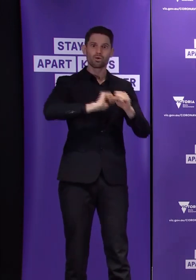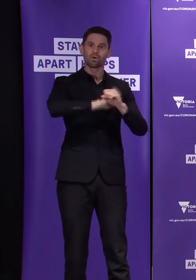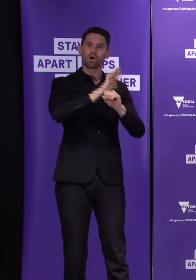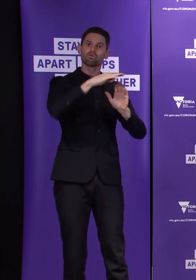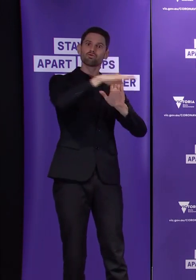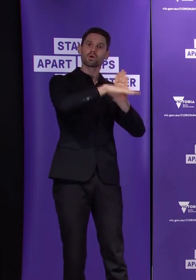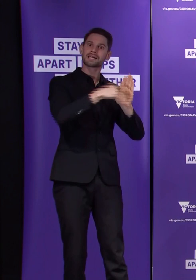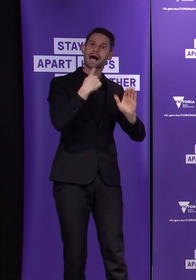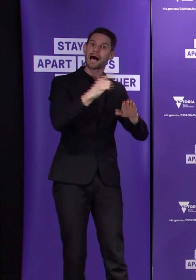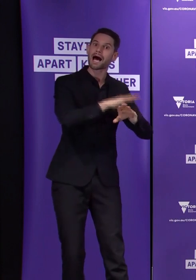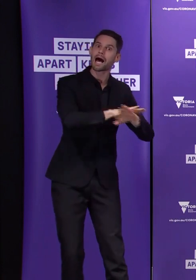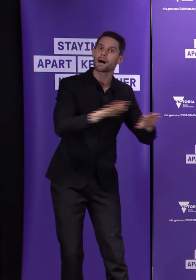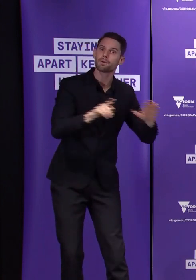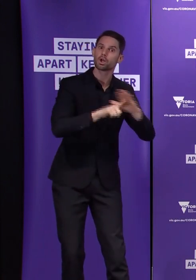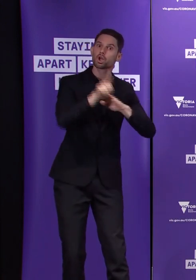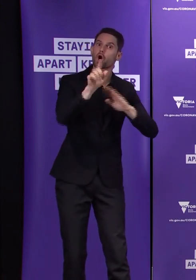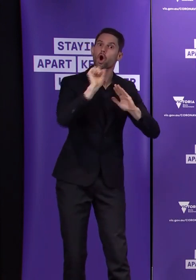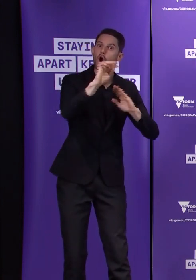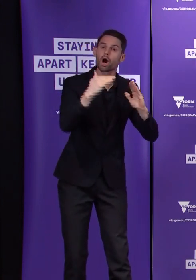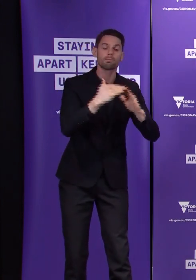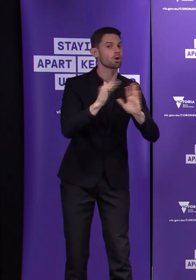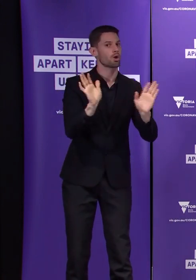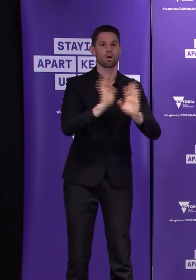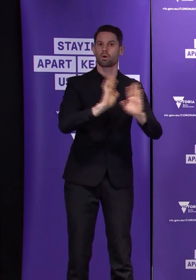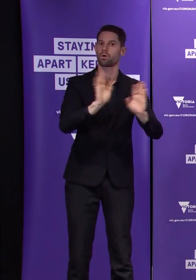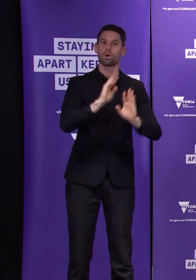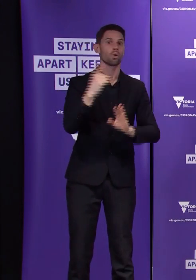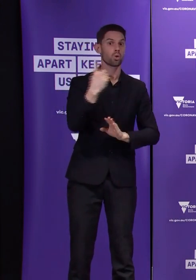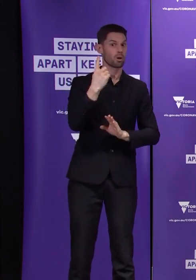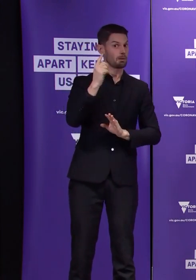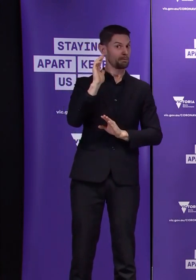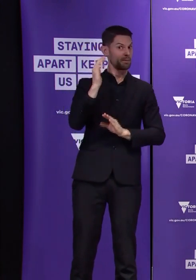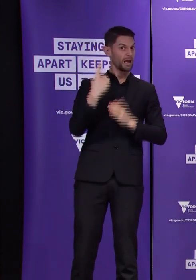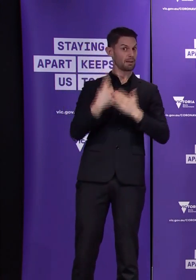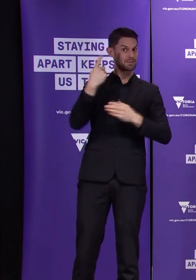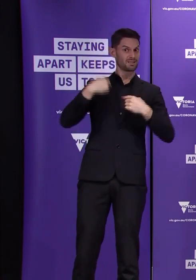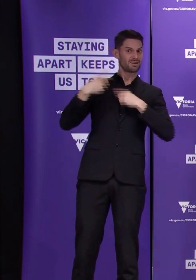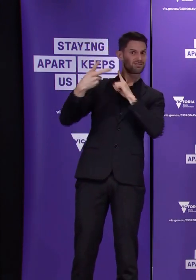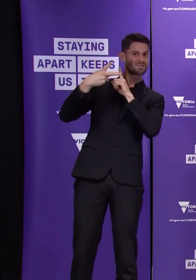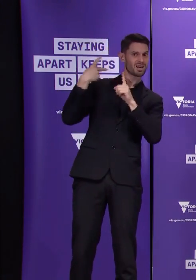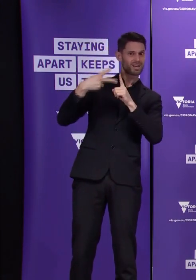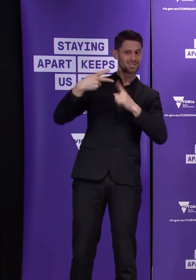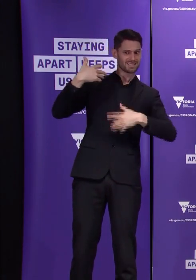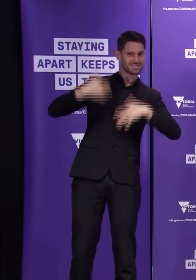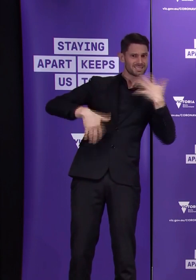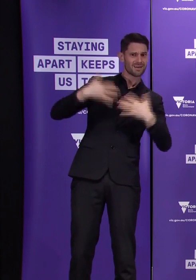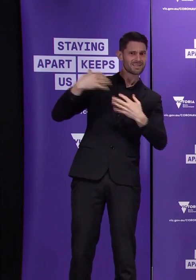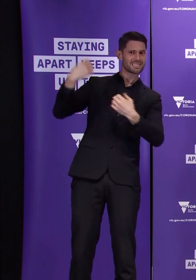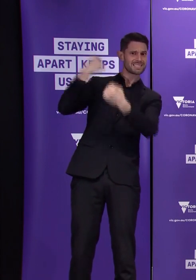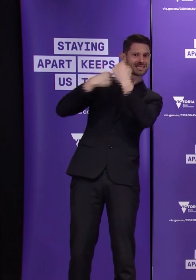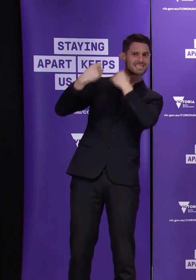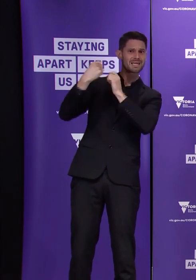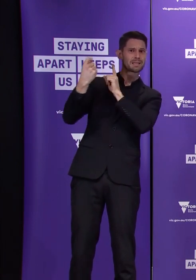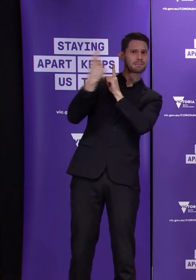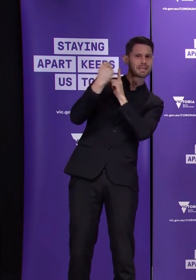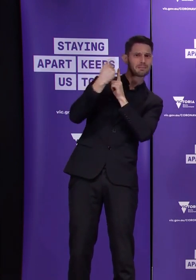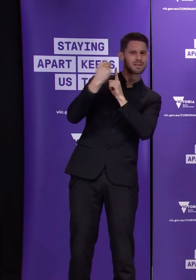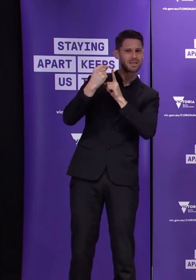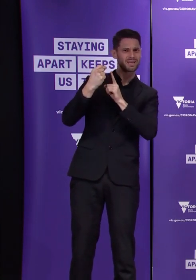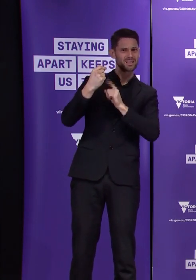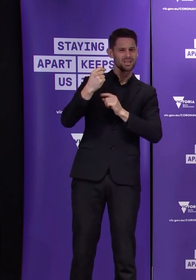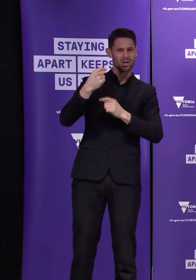are still there to assist you. The service system is still operating, albeit maybe looking a little bit different at the